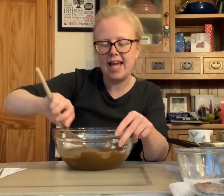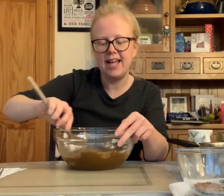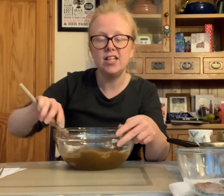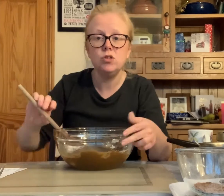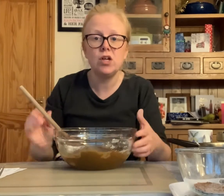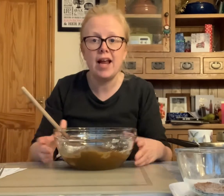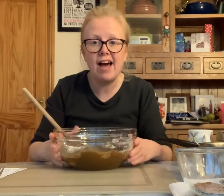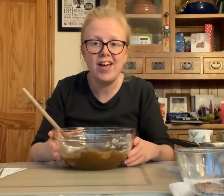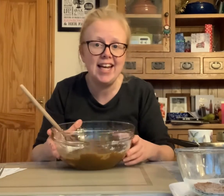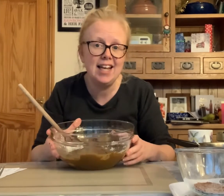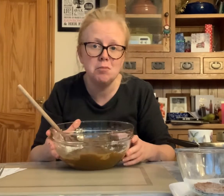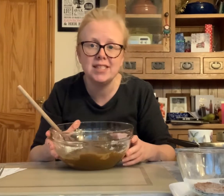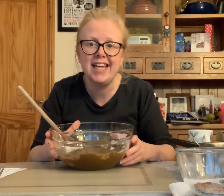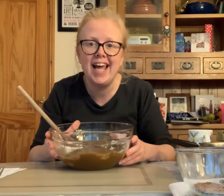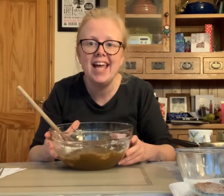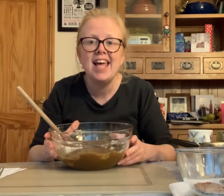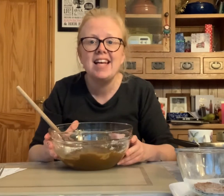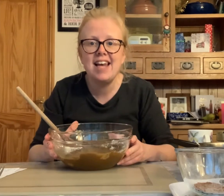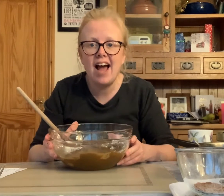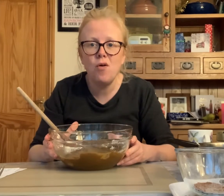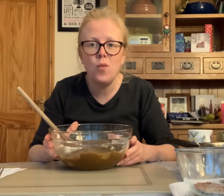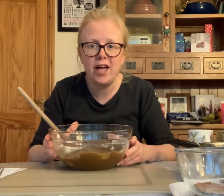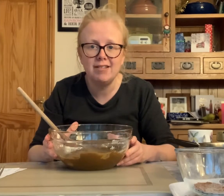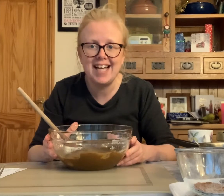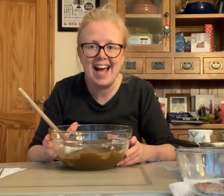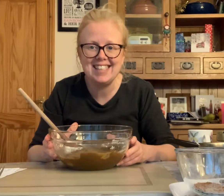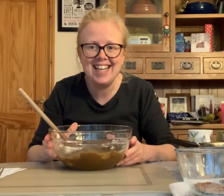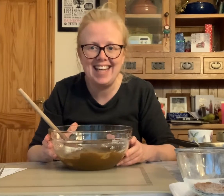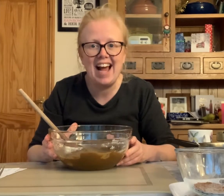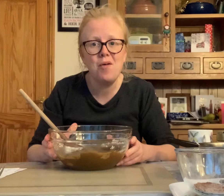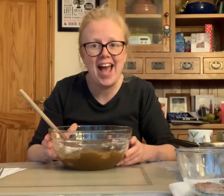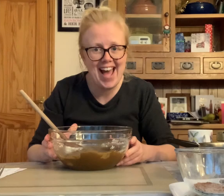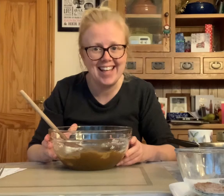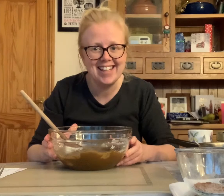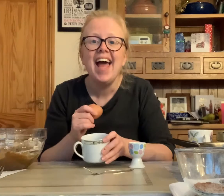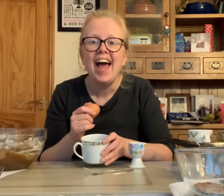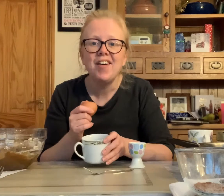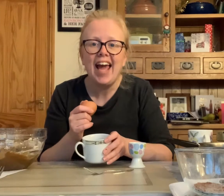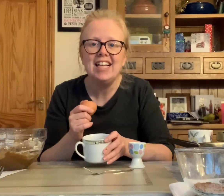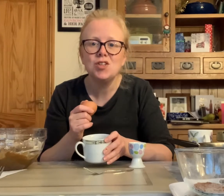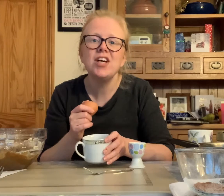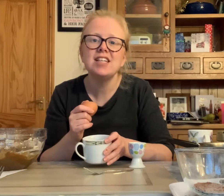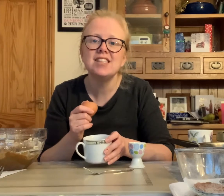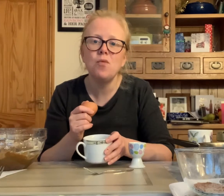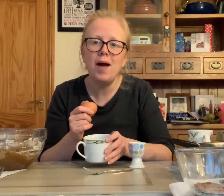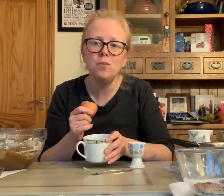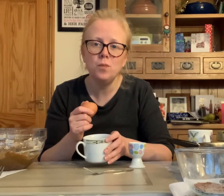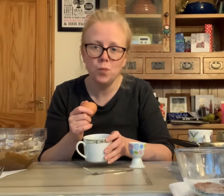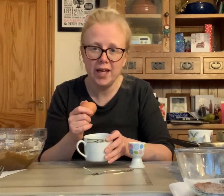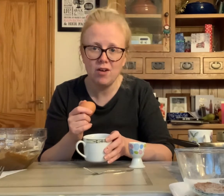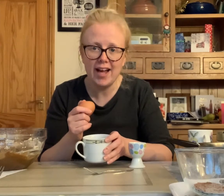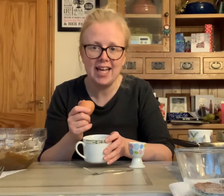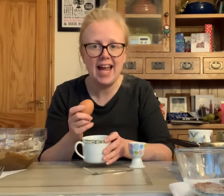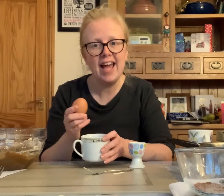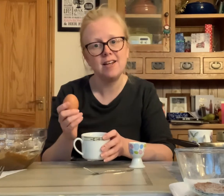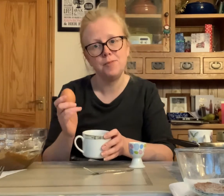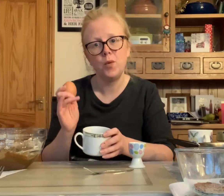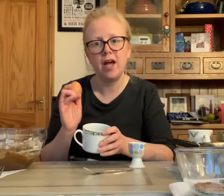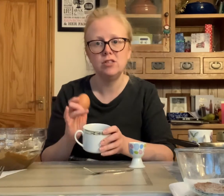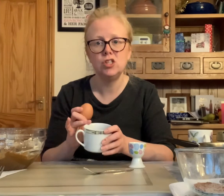and you don't have any lumps in it, now we're going to add in our egg. Okay, little cooks, so when we're cracking an egg, we're going to do it